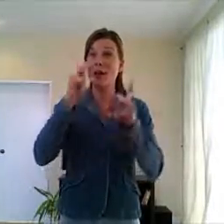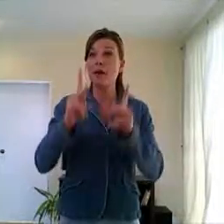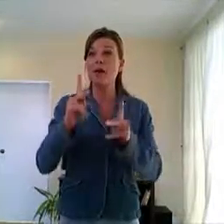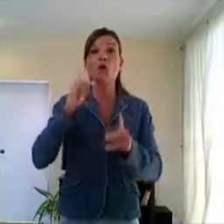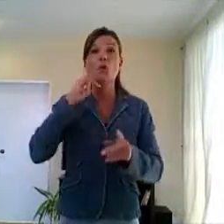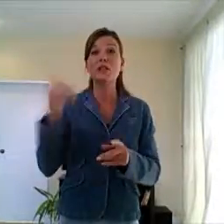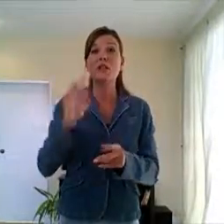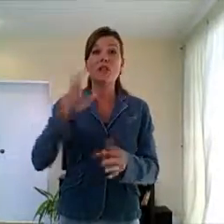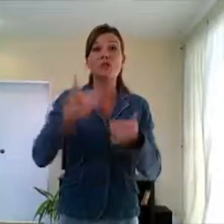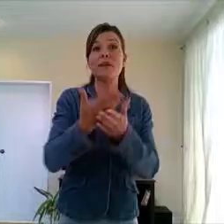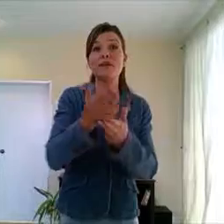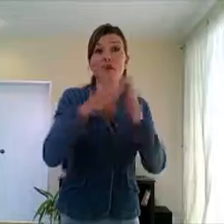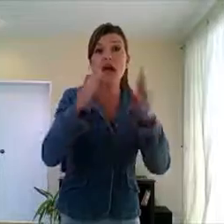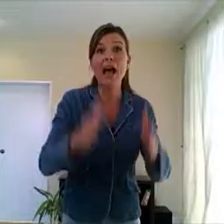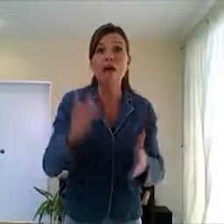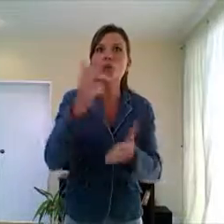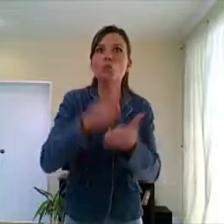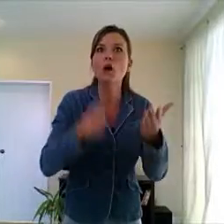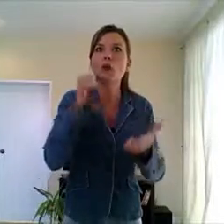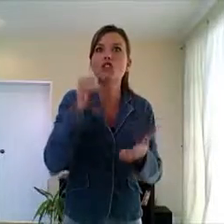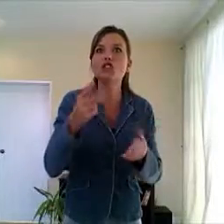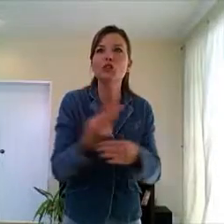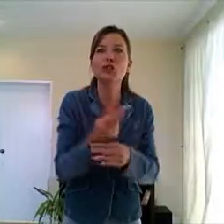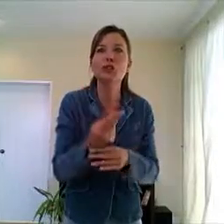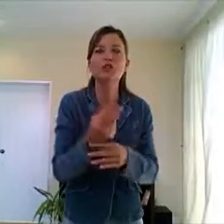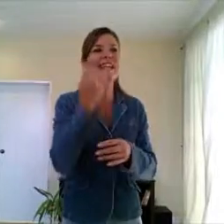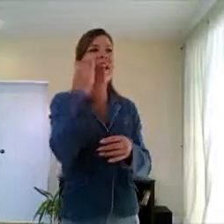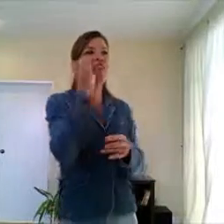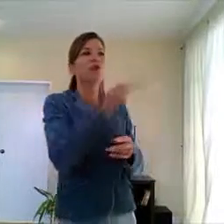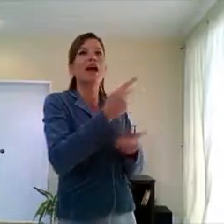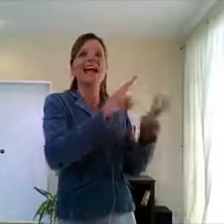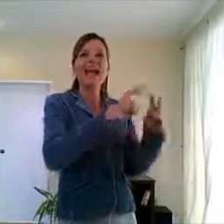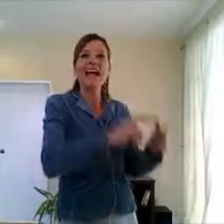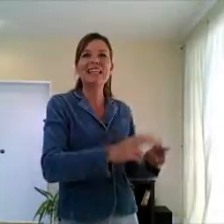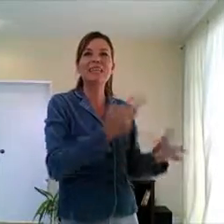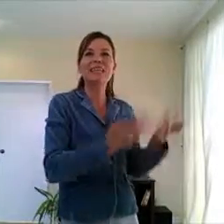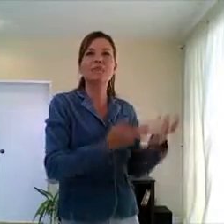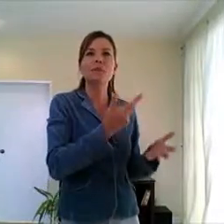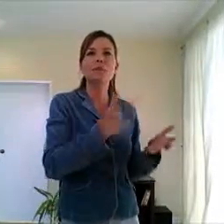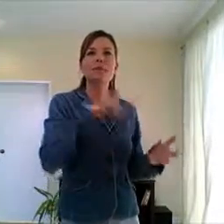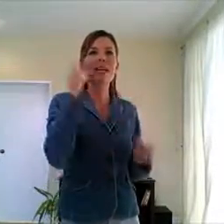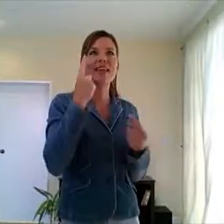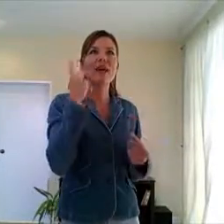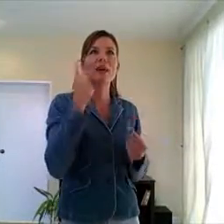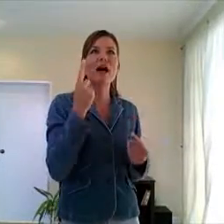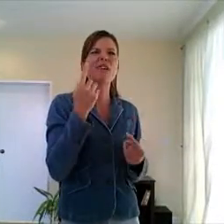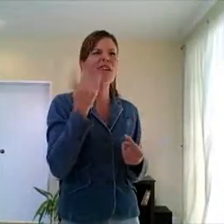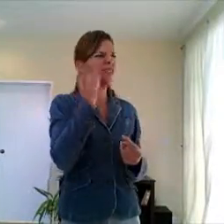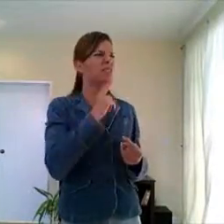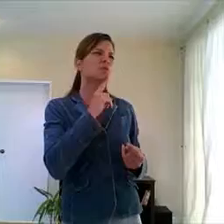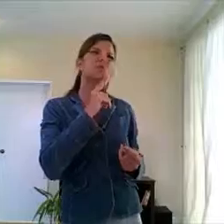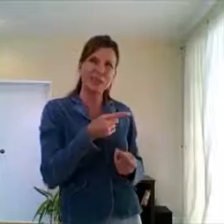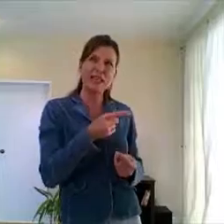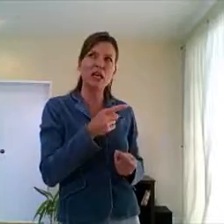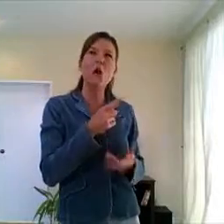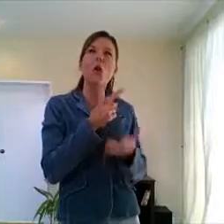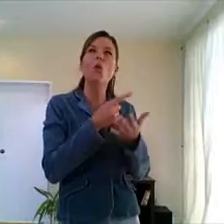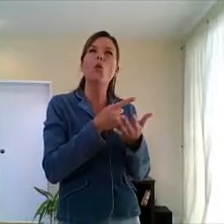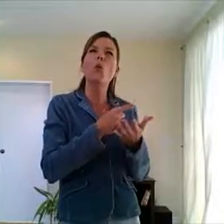use? If you're at analysis, then you might have to think about if this were if this is reality, what events couldn't really